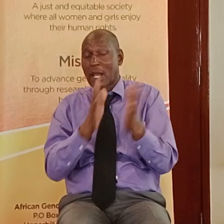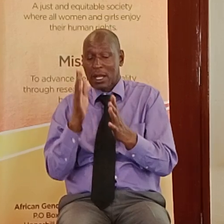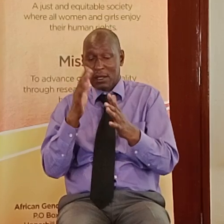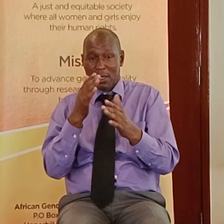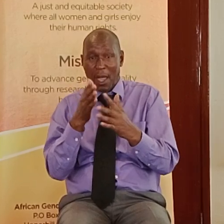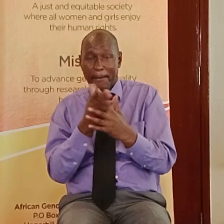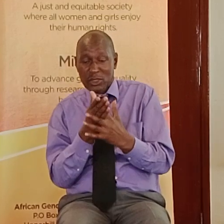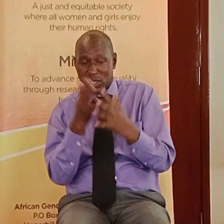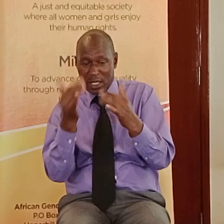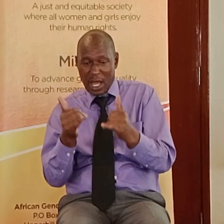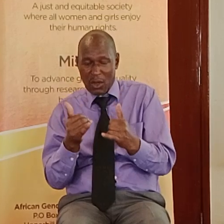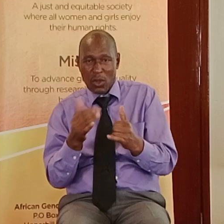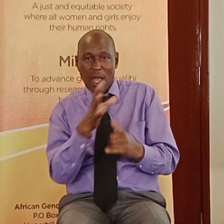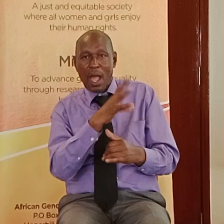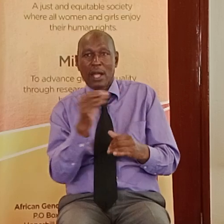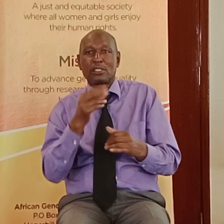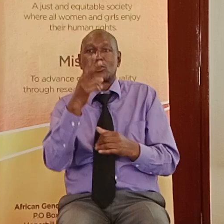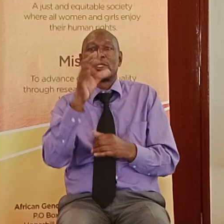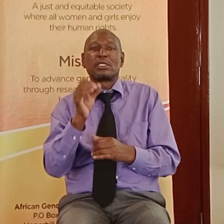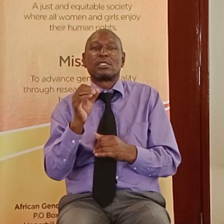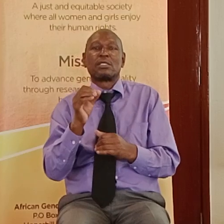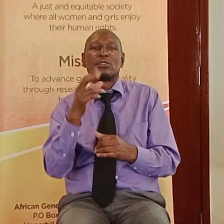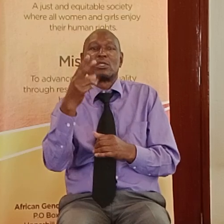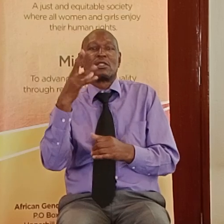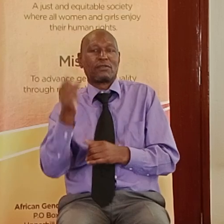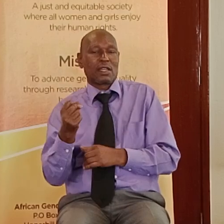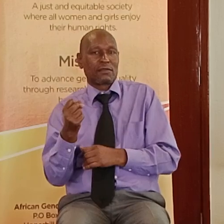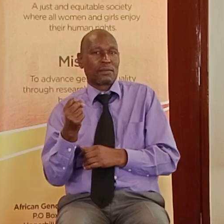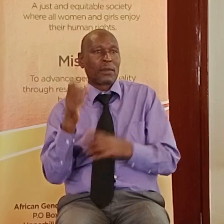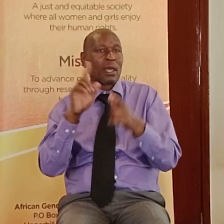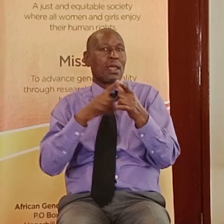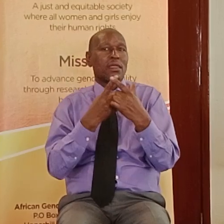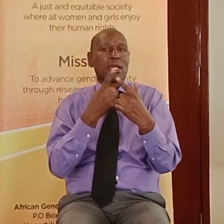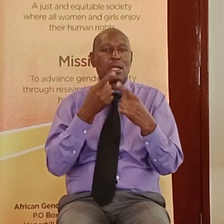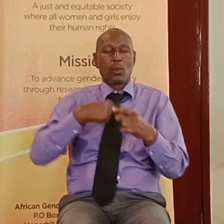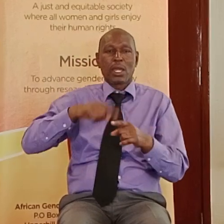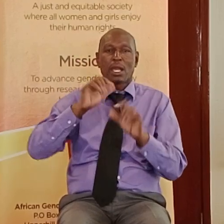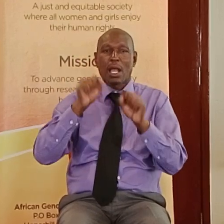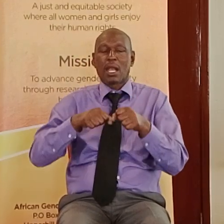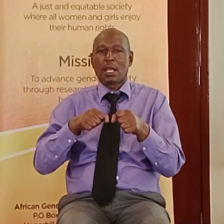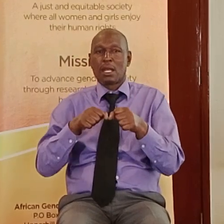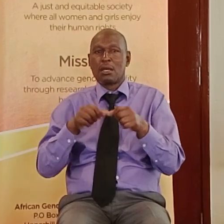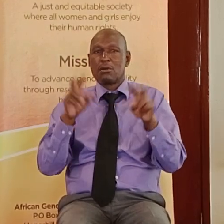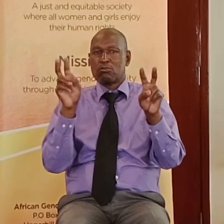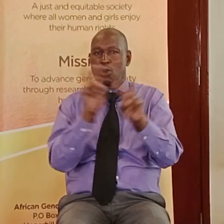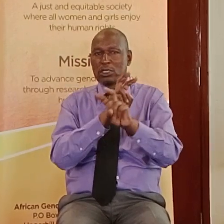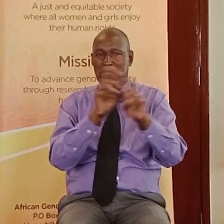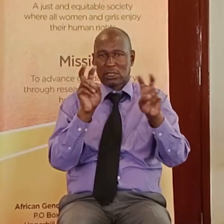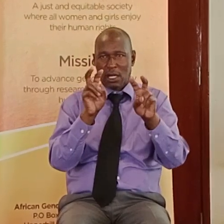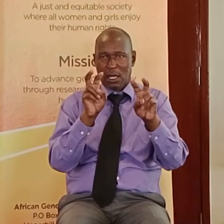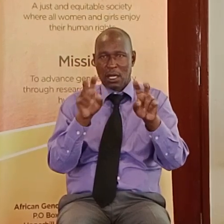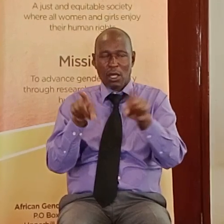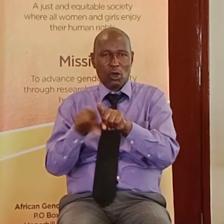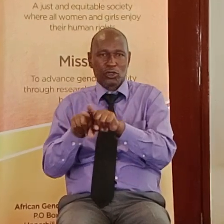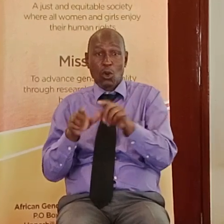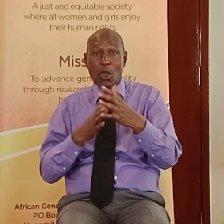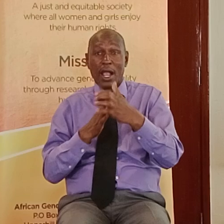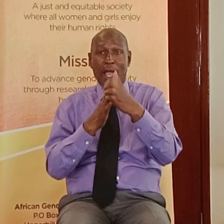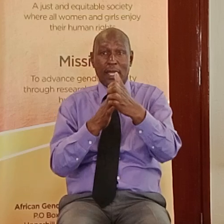and 2025? So that then we are able to monitor and we are also able to guide the integration